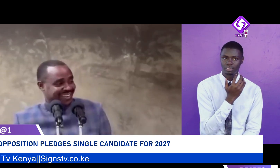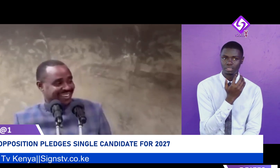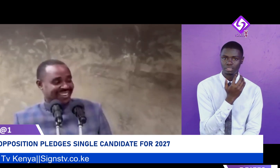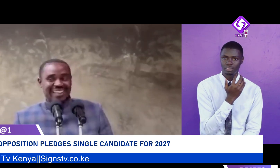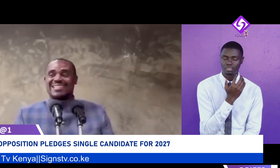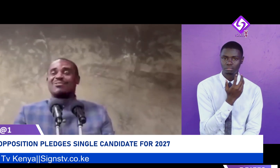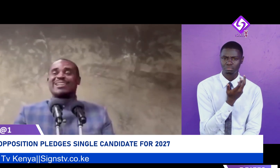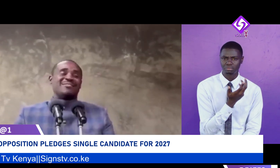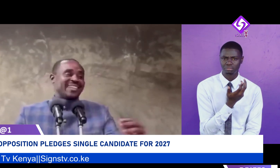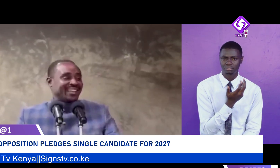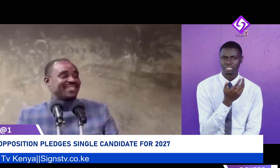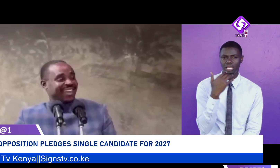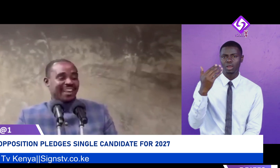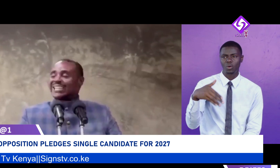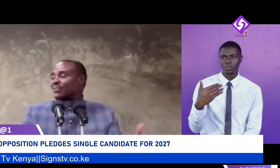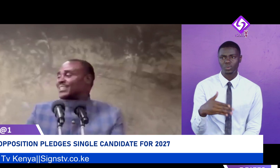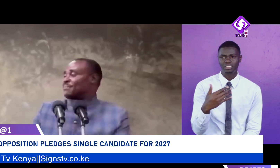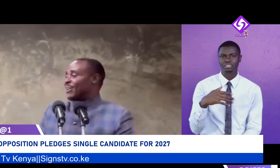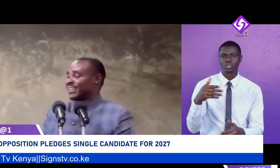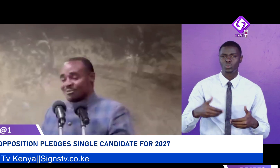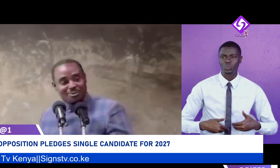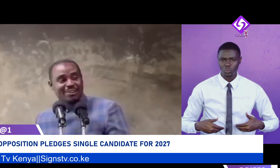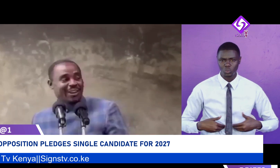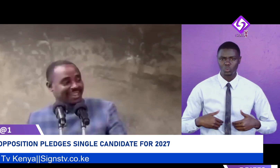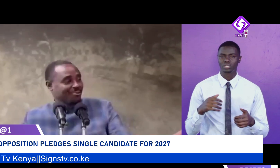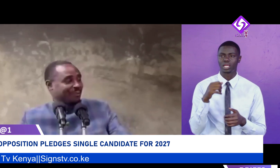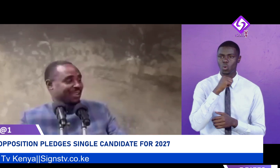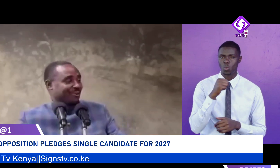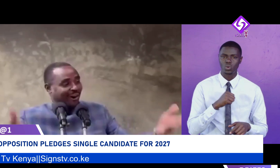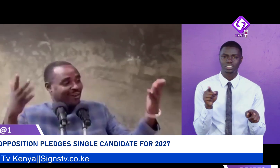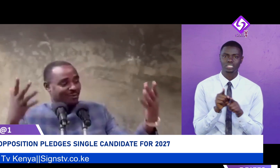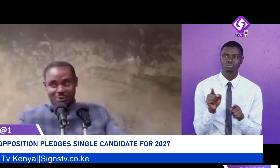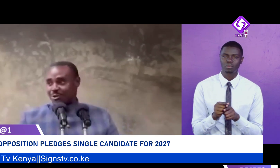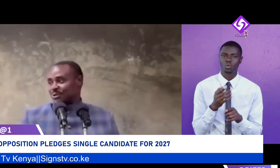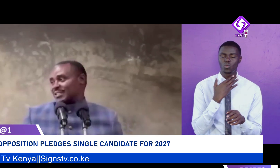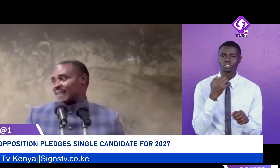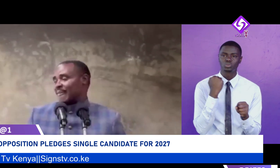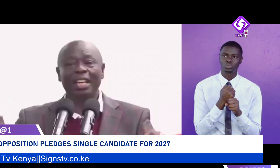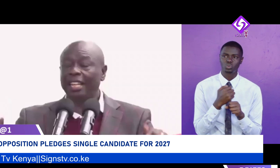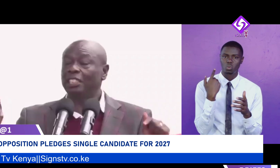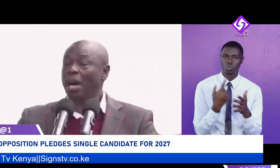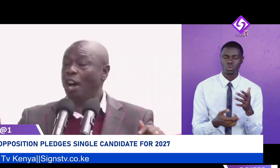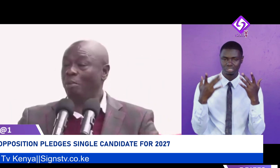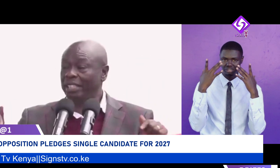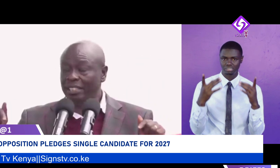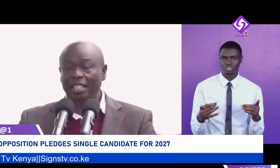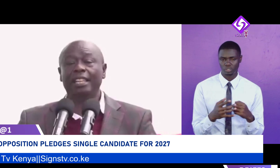sana. Kila saa unataka vijana hata wazee pia wanataka kuwafanya kwa uongo. Lazima hao majenzi